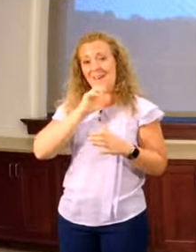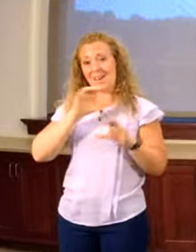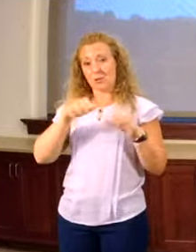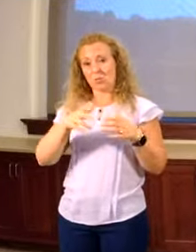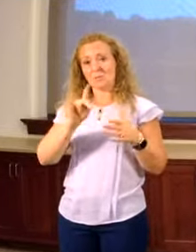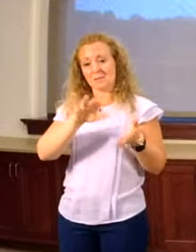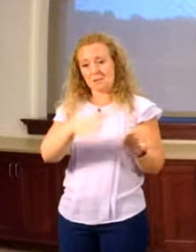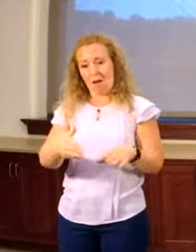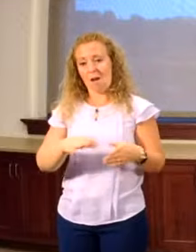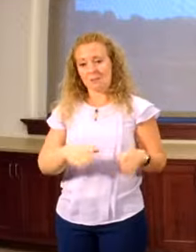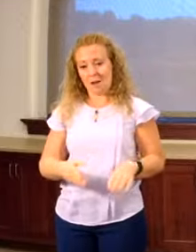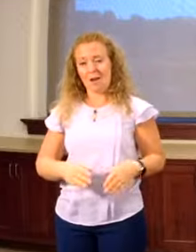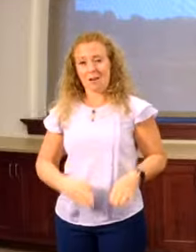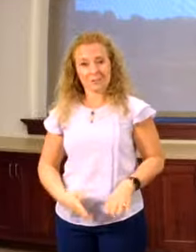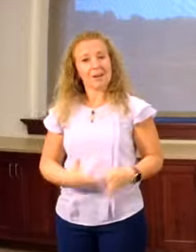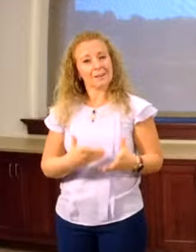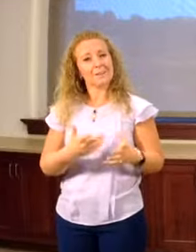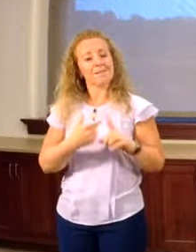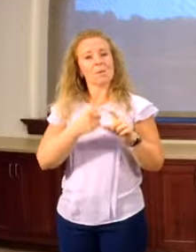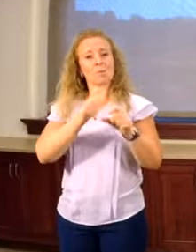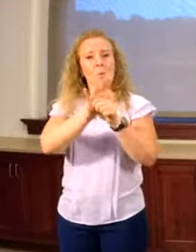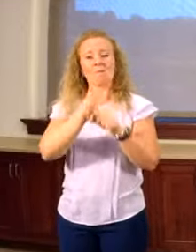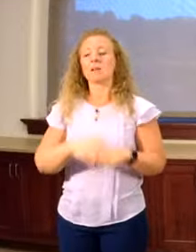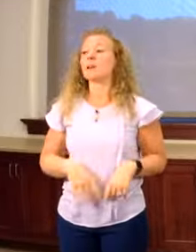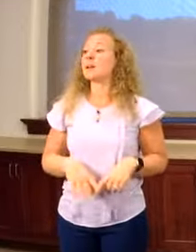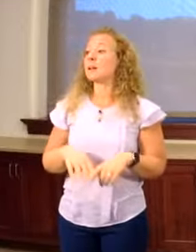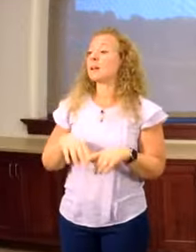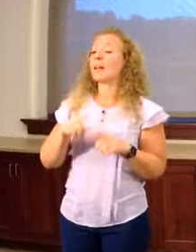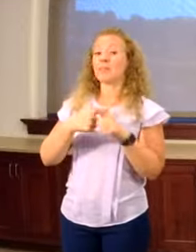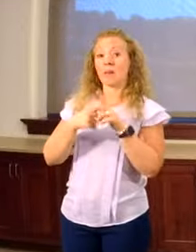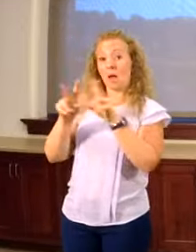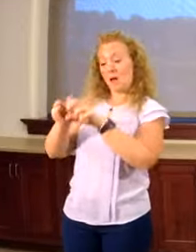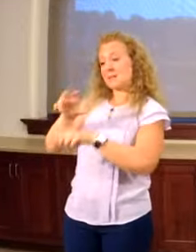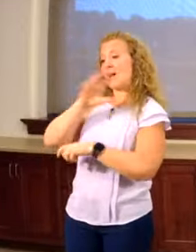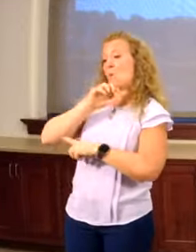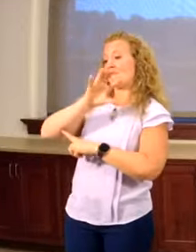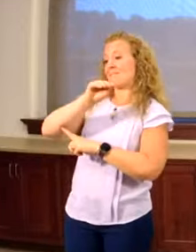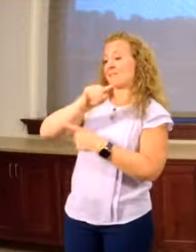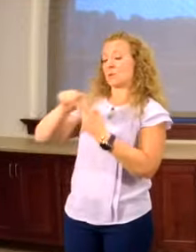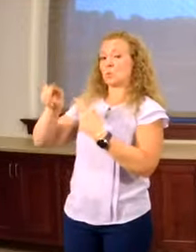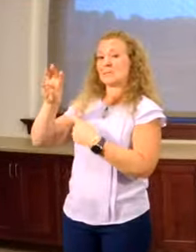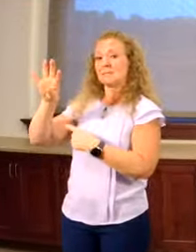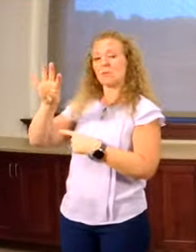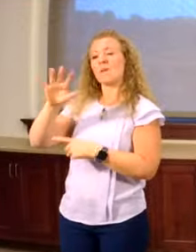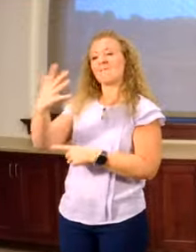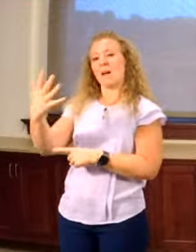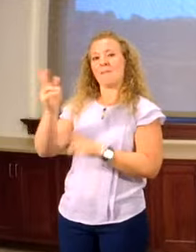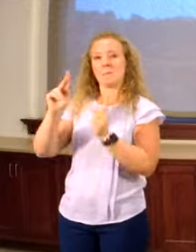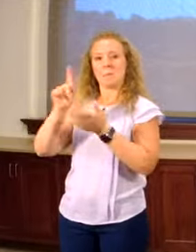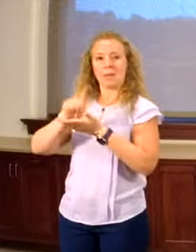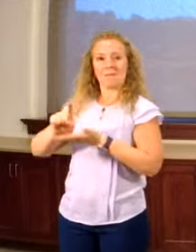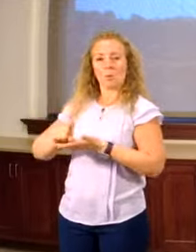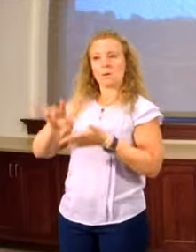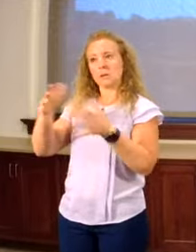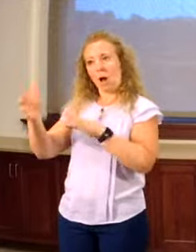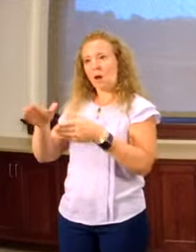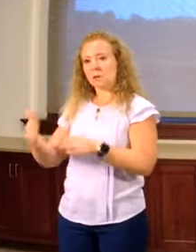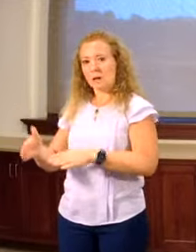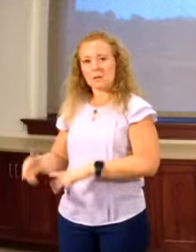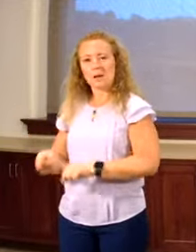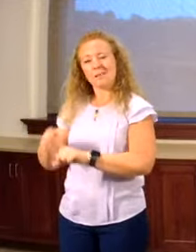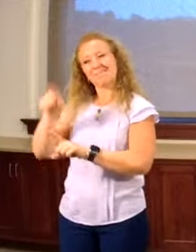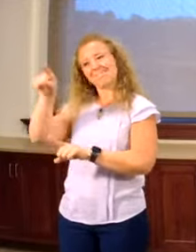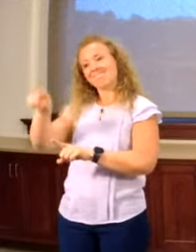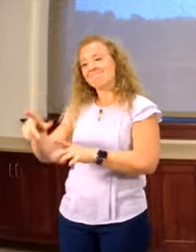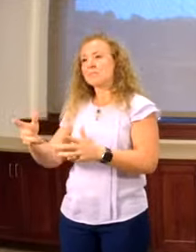our county to COVID-19. And if you look at 50 to 64, it was closer to 5 people a week. So although, again,